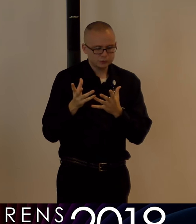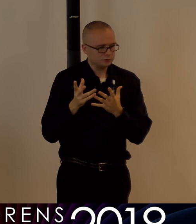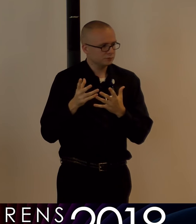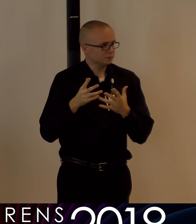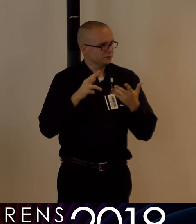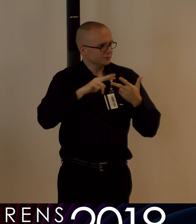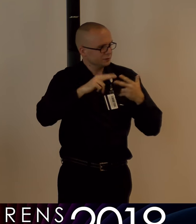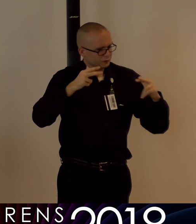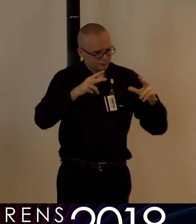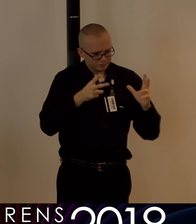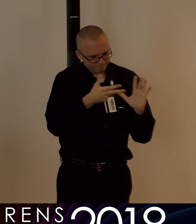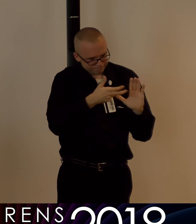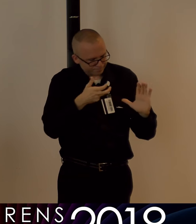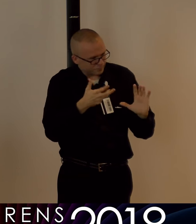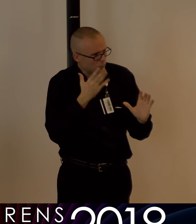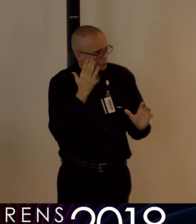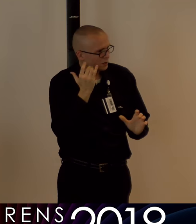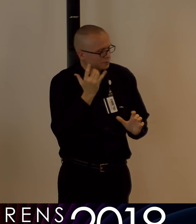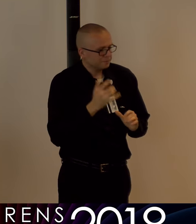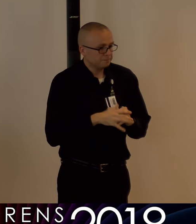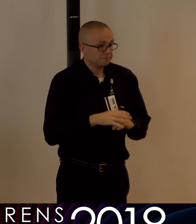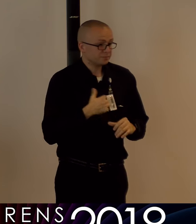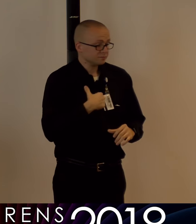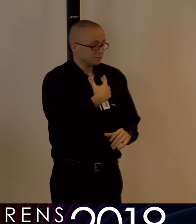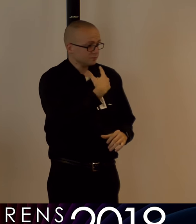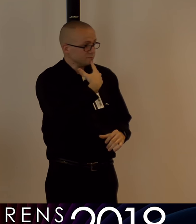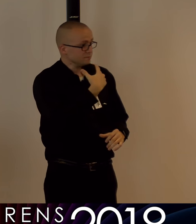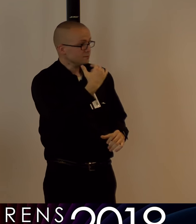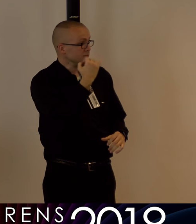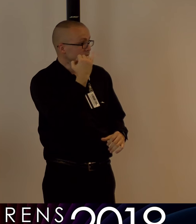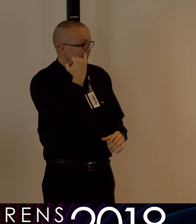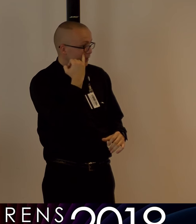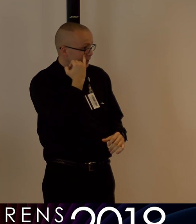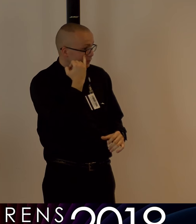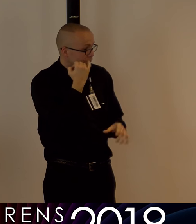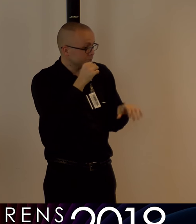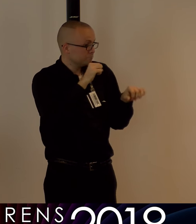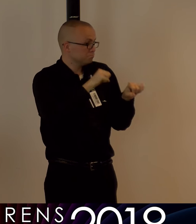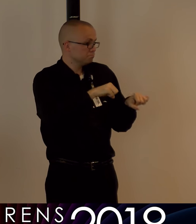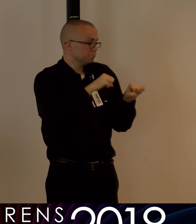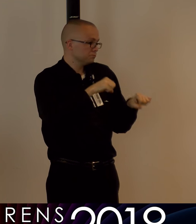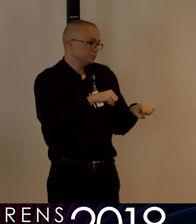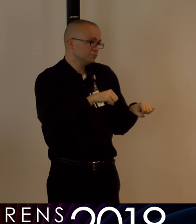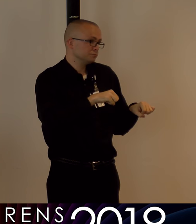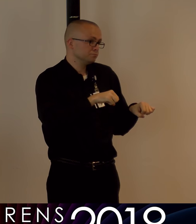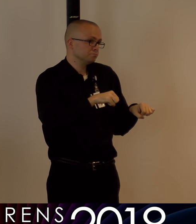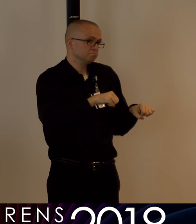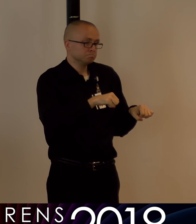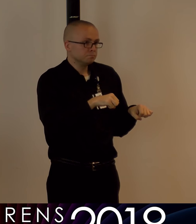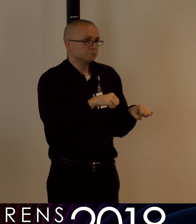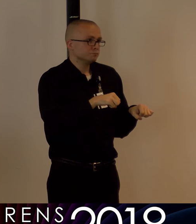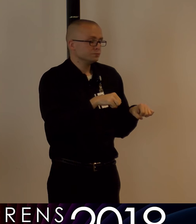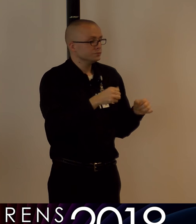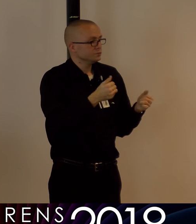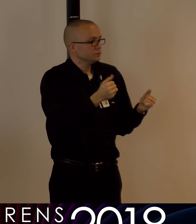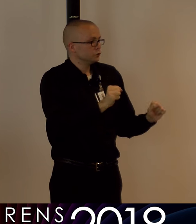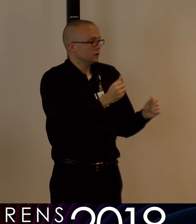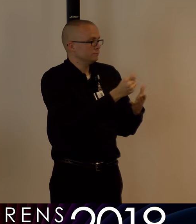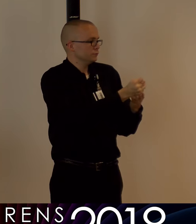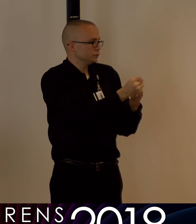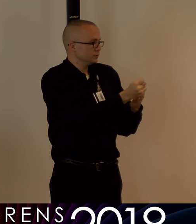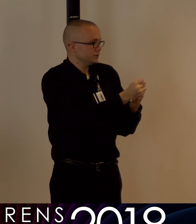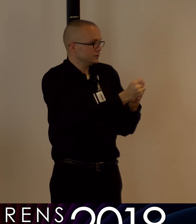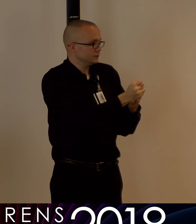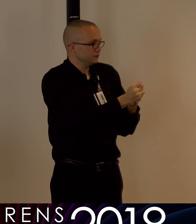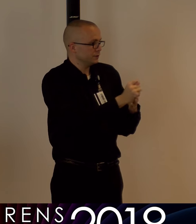sequenced? What I say is, if it becomes possible to treat any of